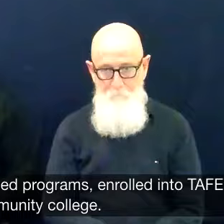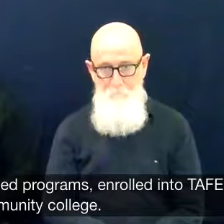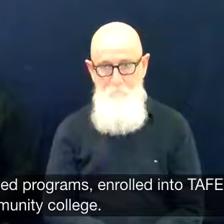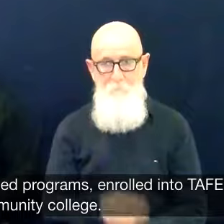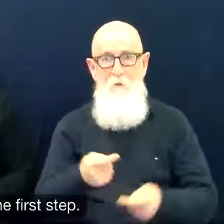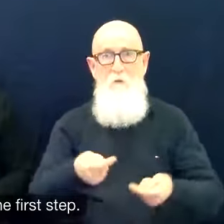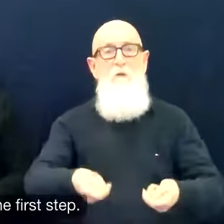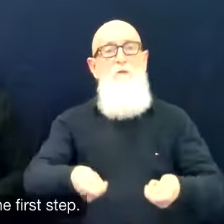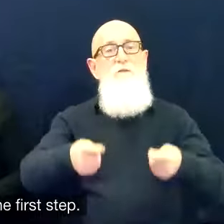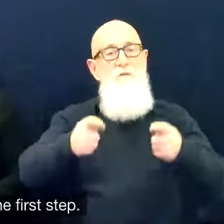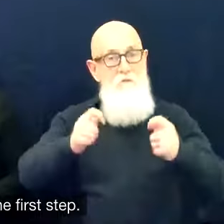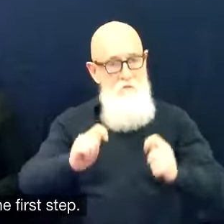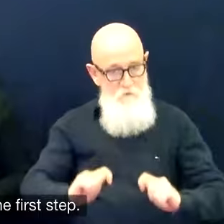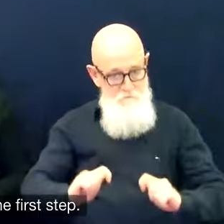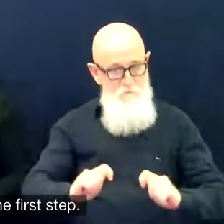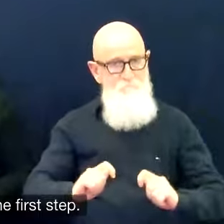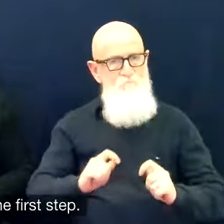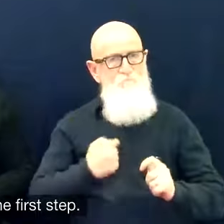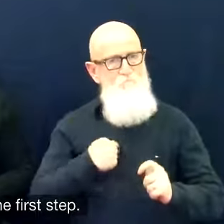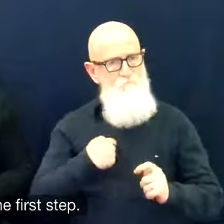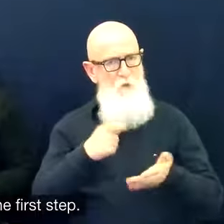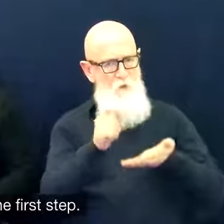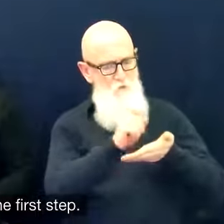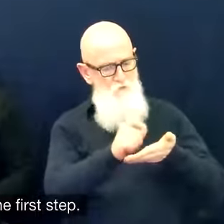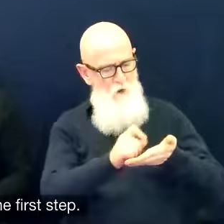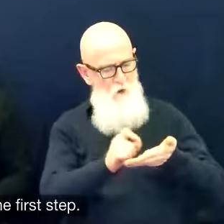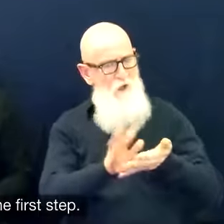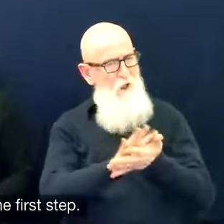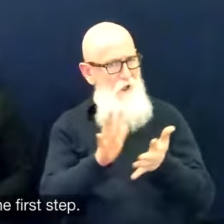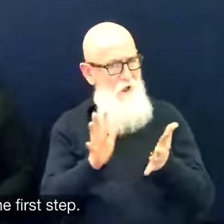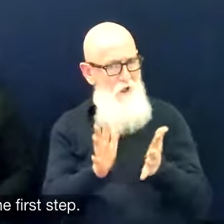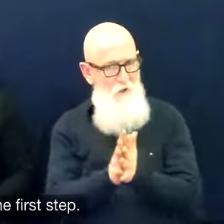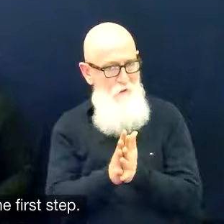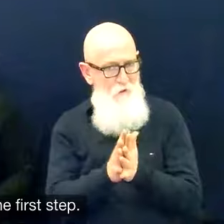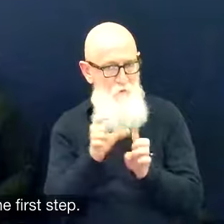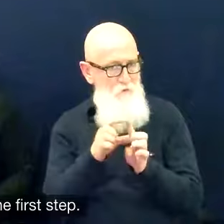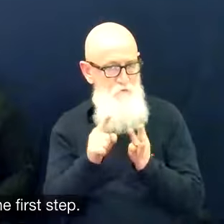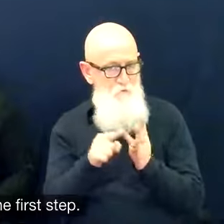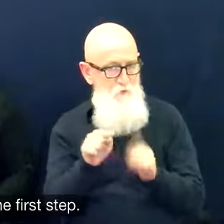Then you write down, how did you do that?